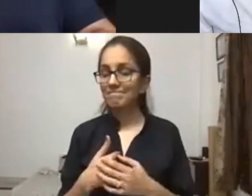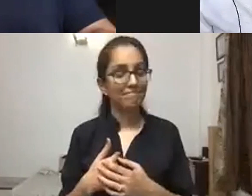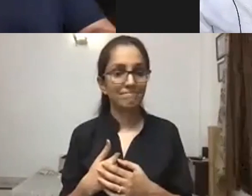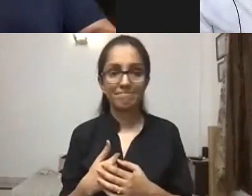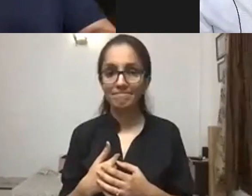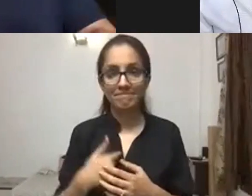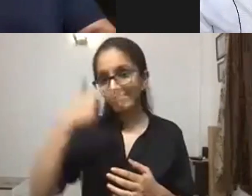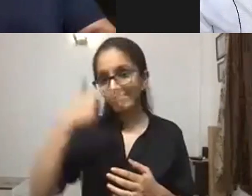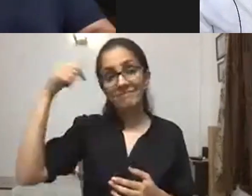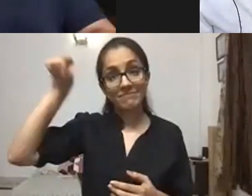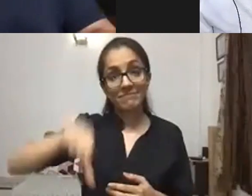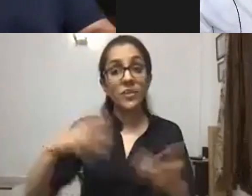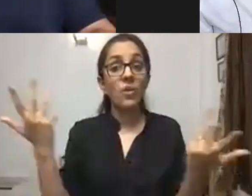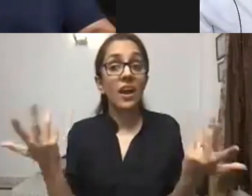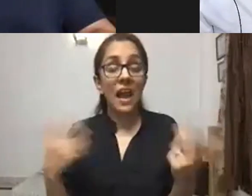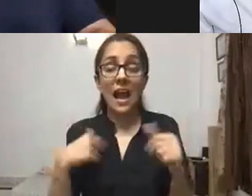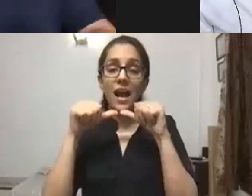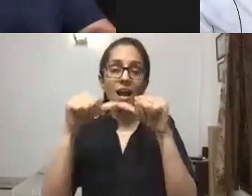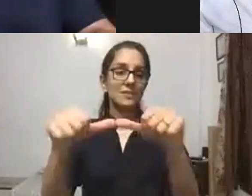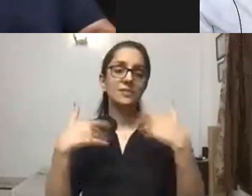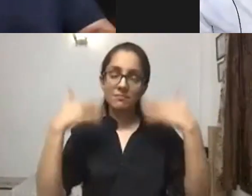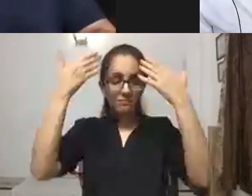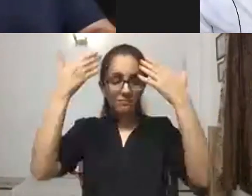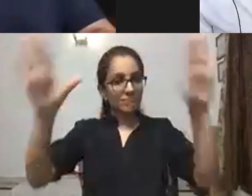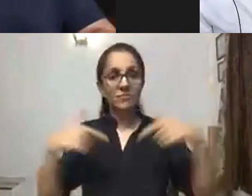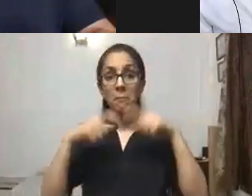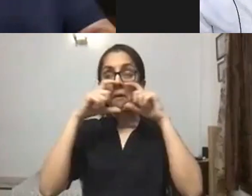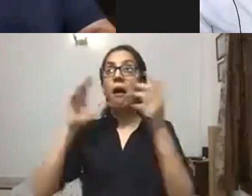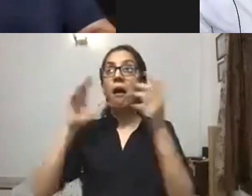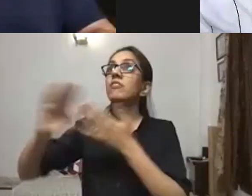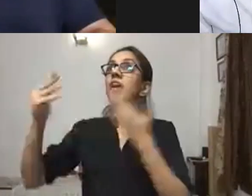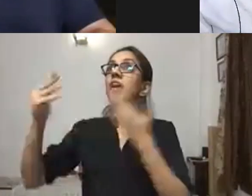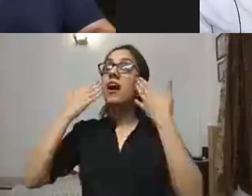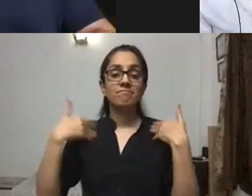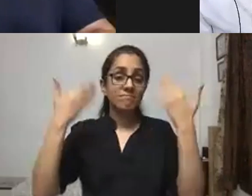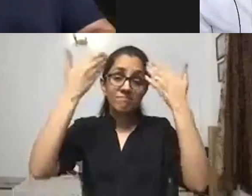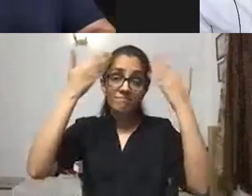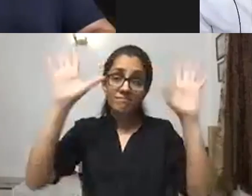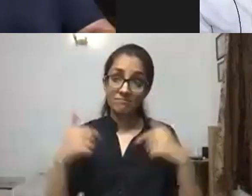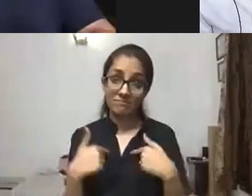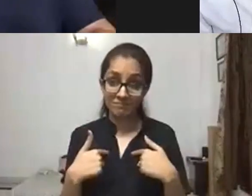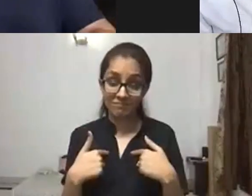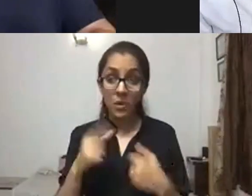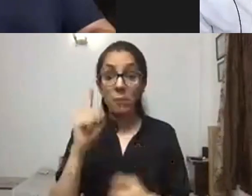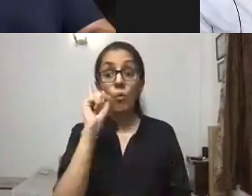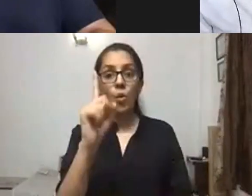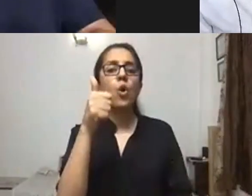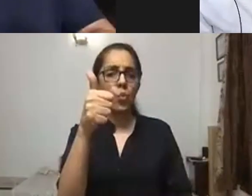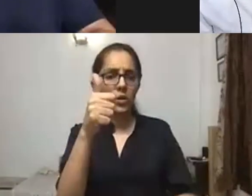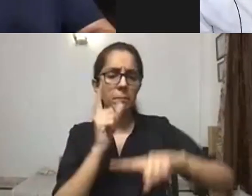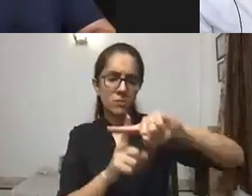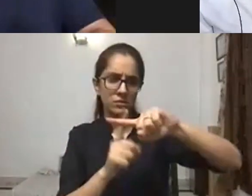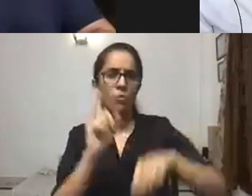Unfortunately, that answer no one in the world can give you. But the good news I want to give right now is, in fact,